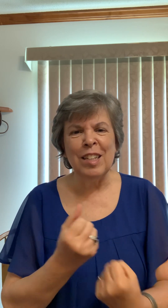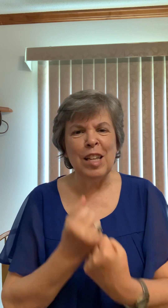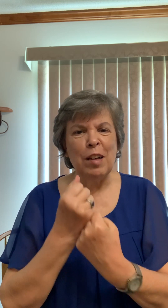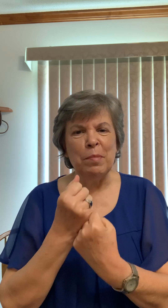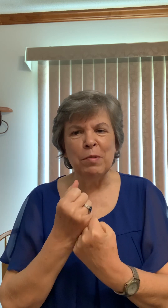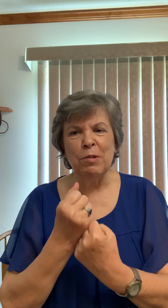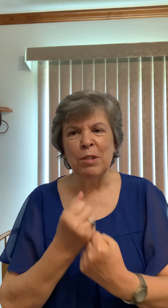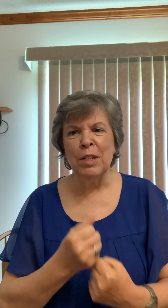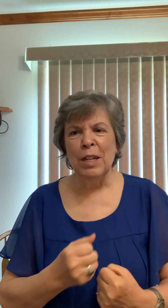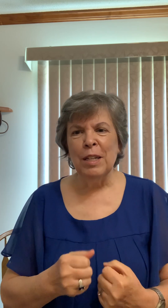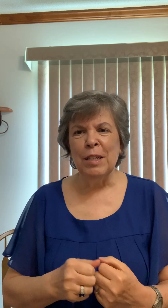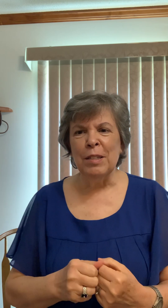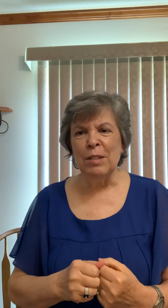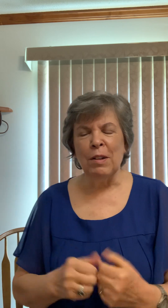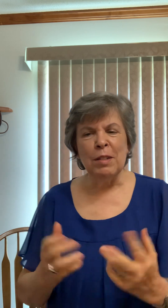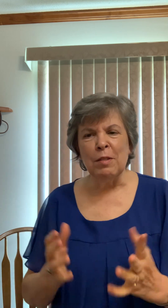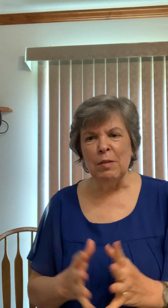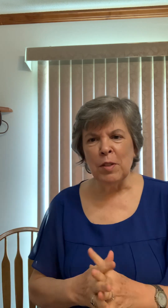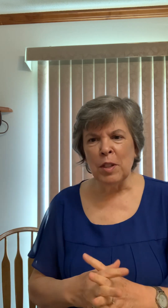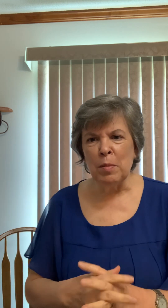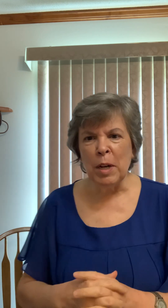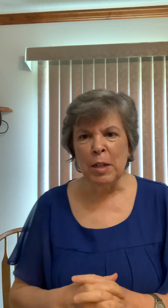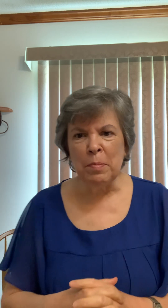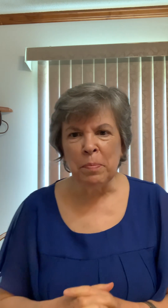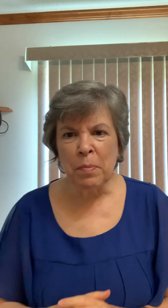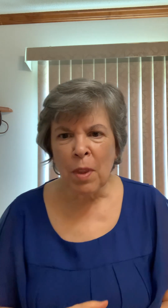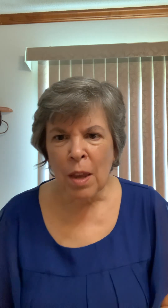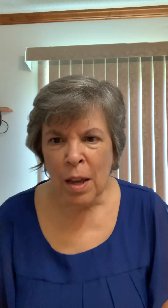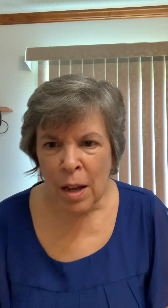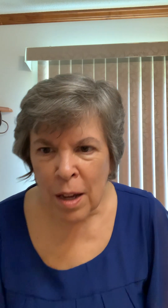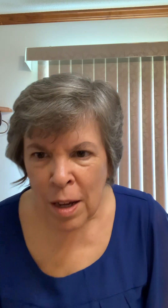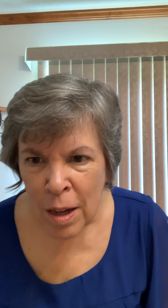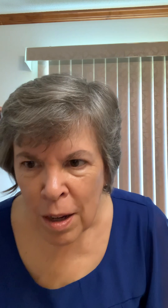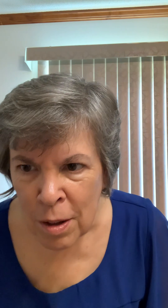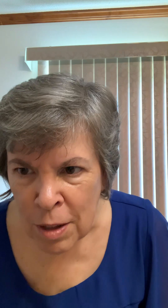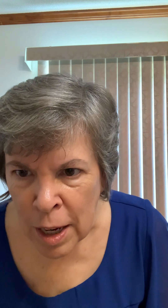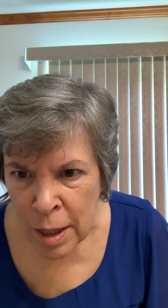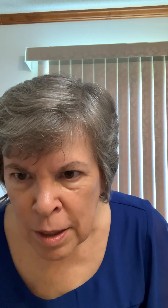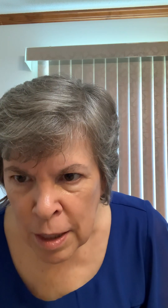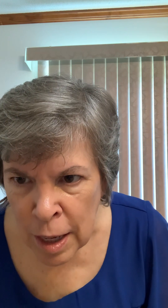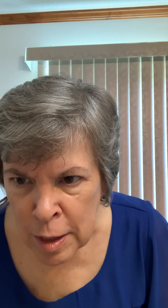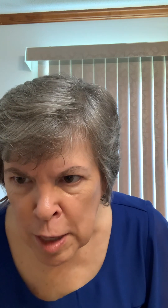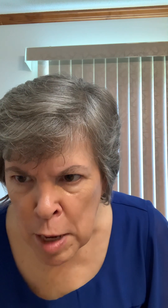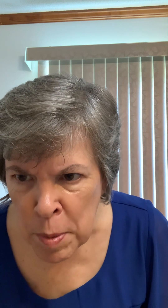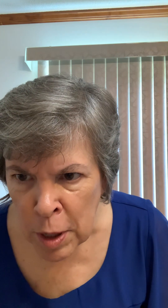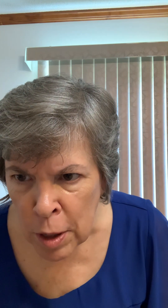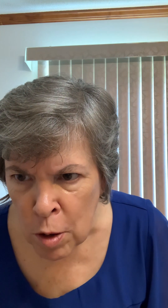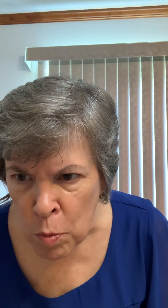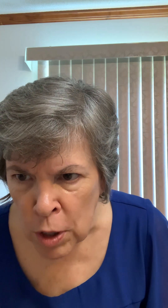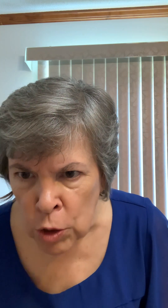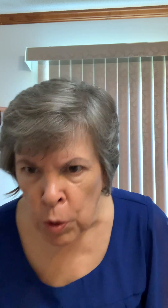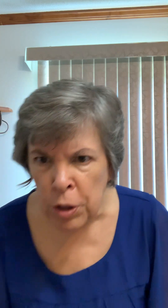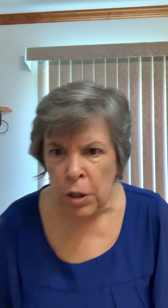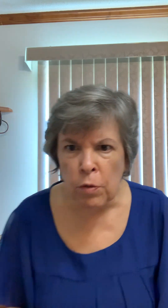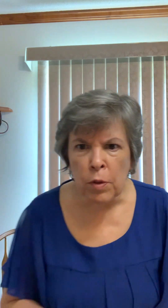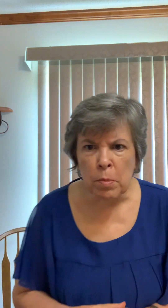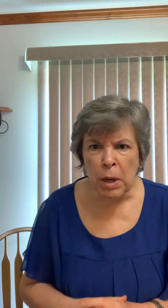that before, and so I didn't even think about it. Okay, and take me home, what joy shall fill my